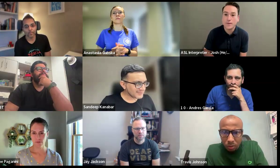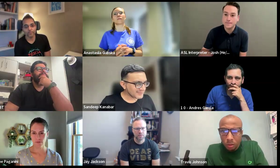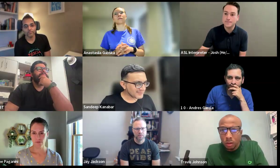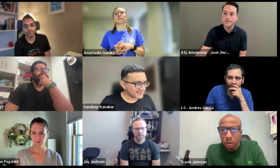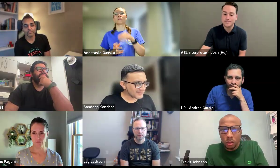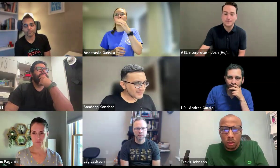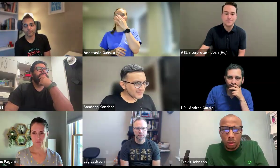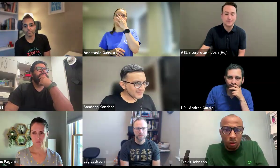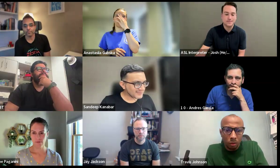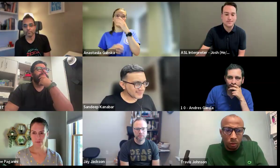floor.